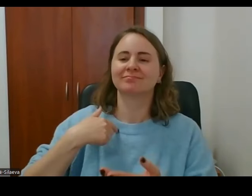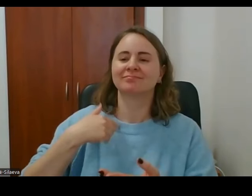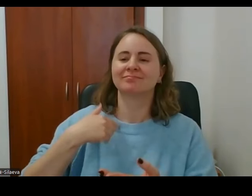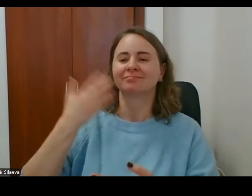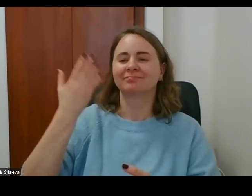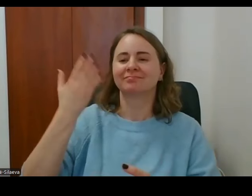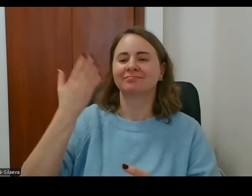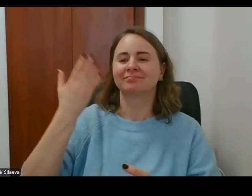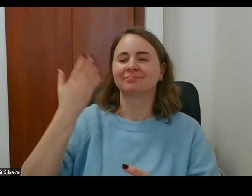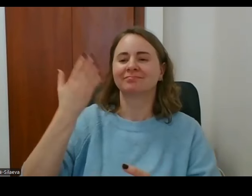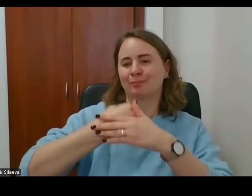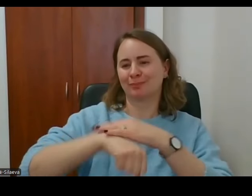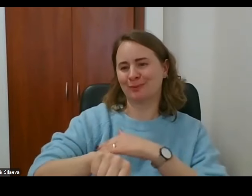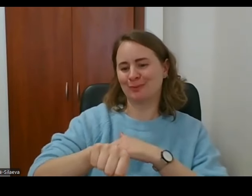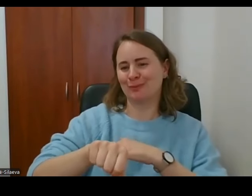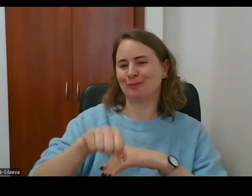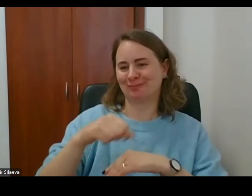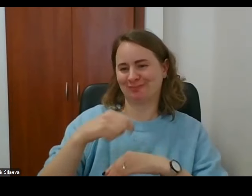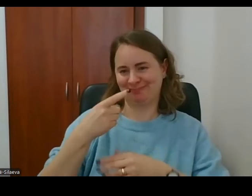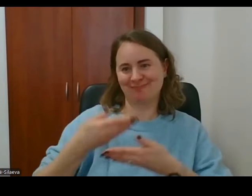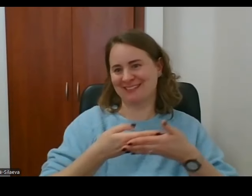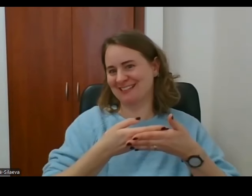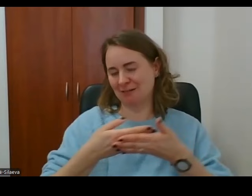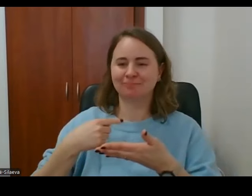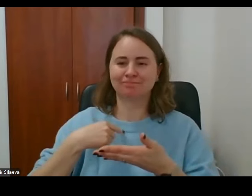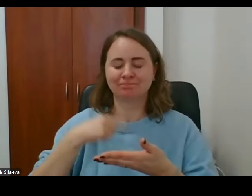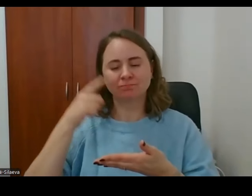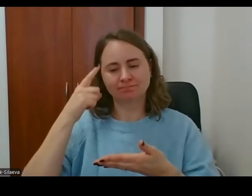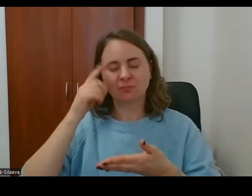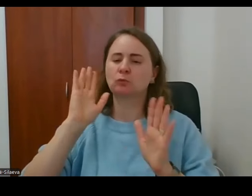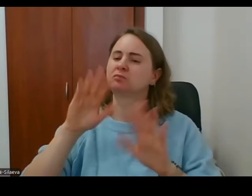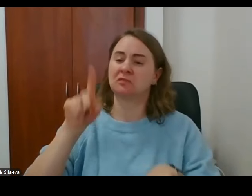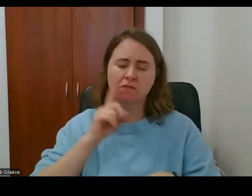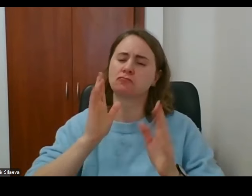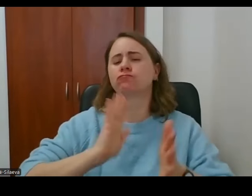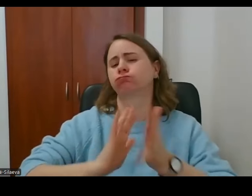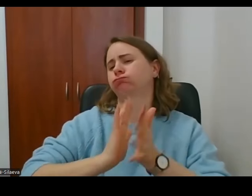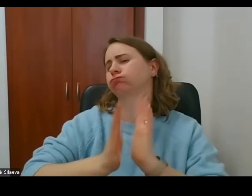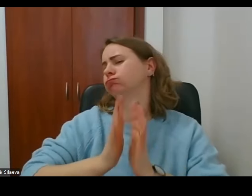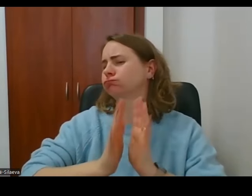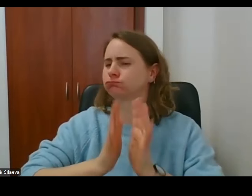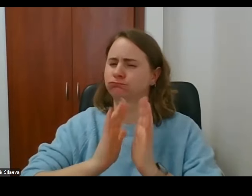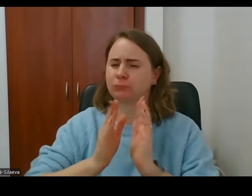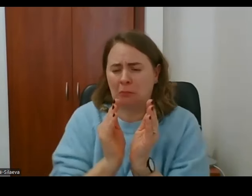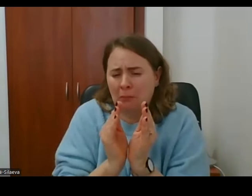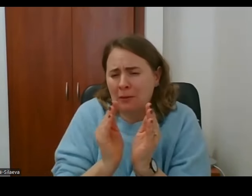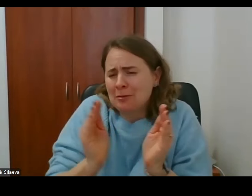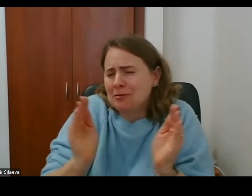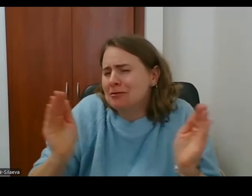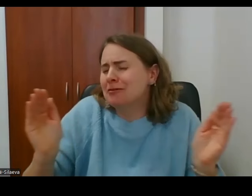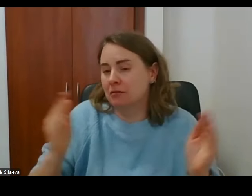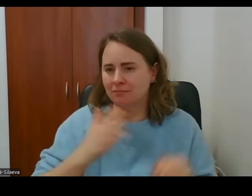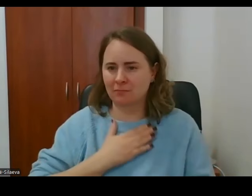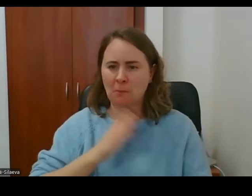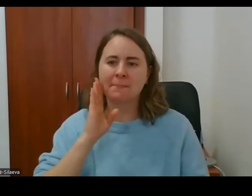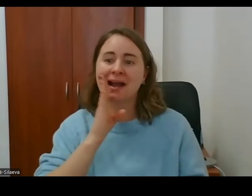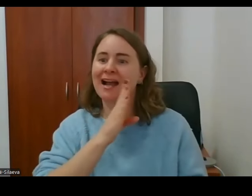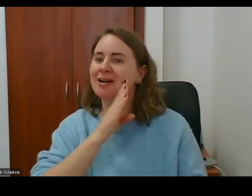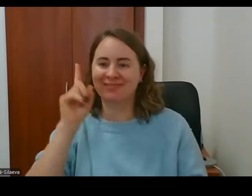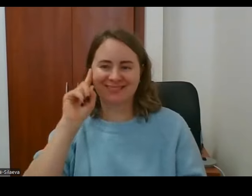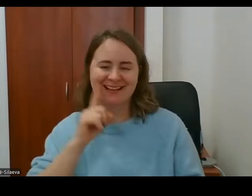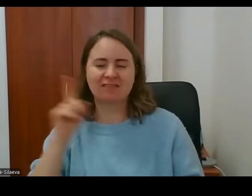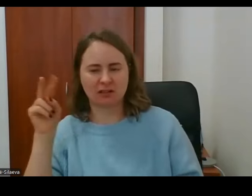I would like to share my personal example. When my first child was born and it was deaf, and I was speaking to that